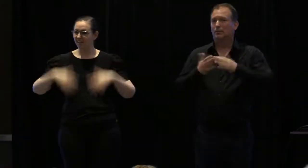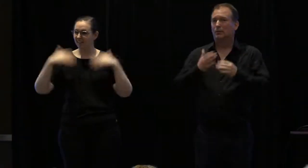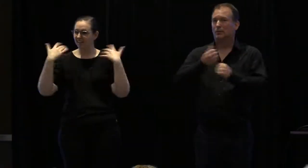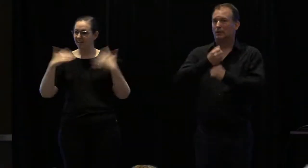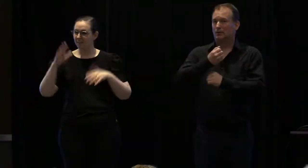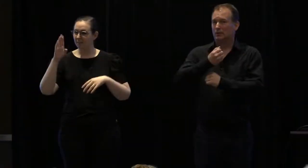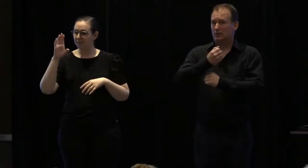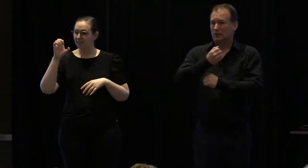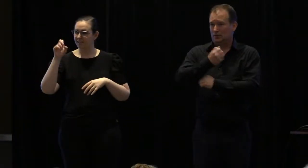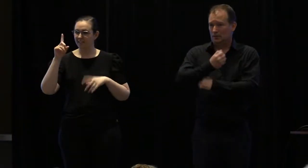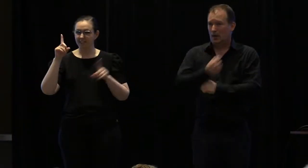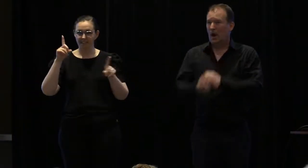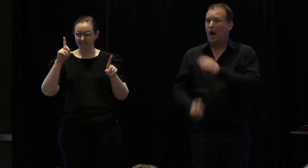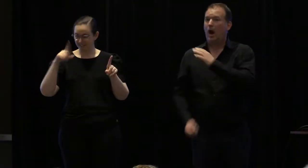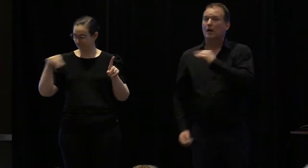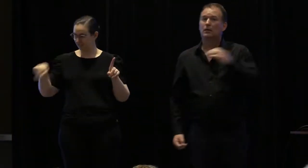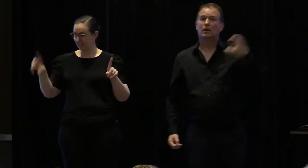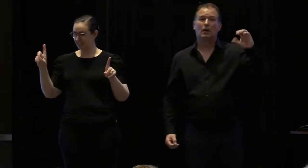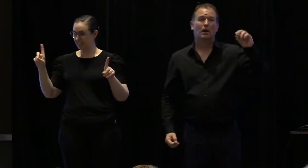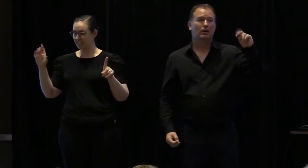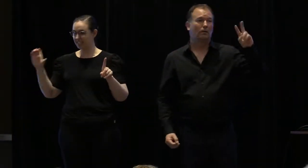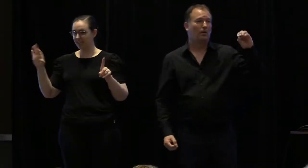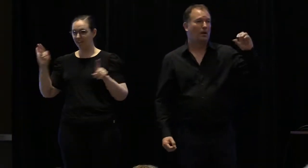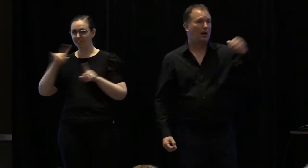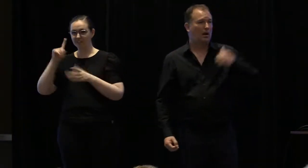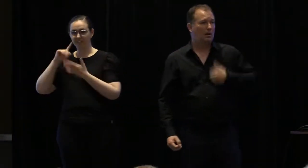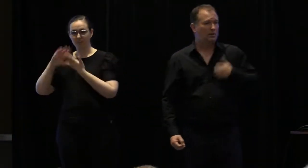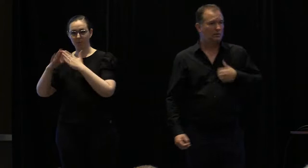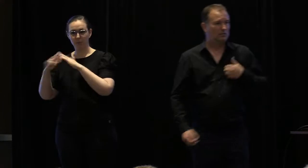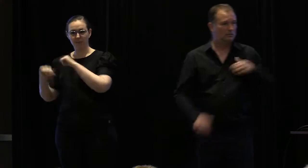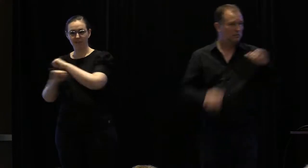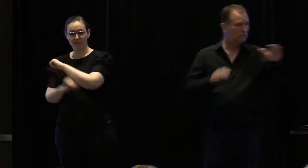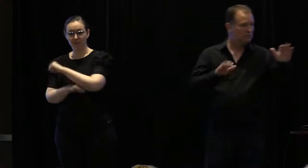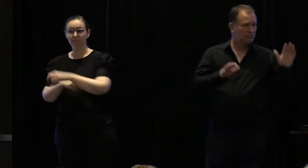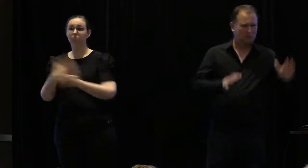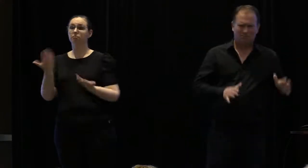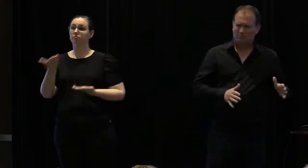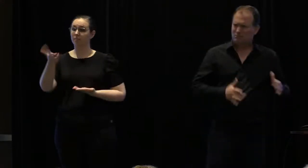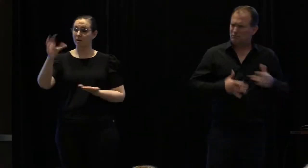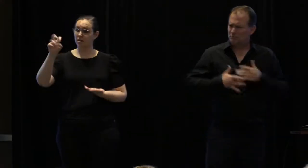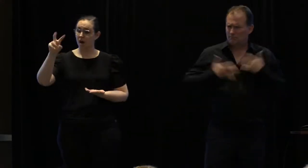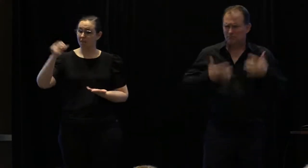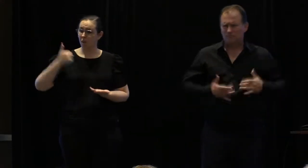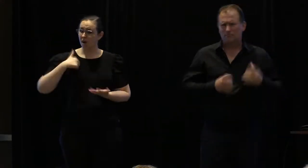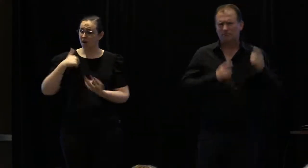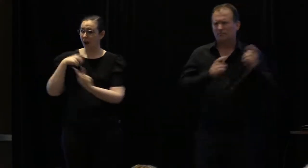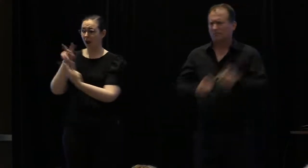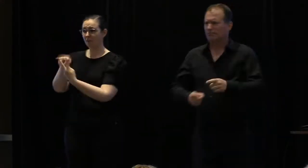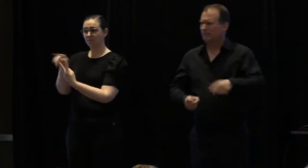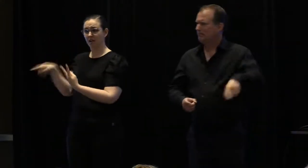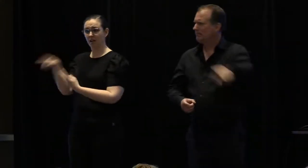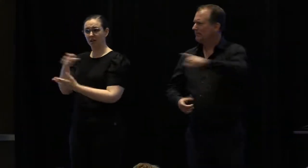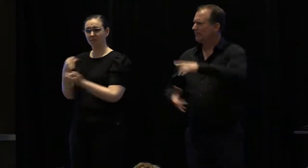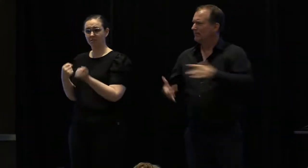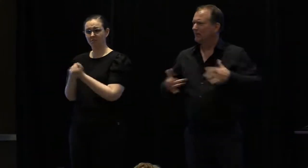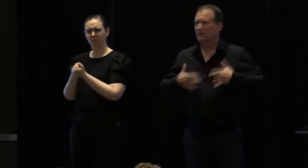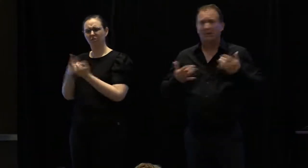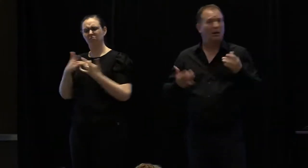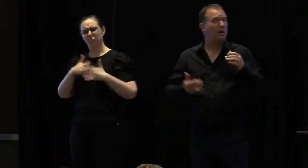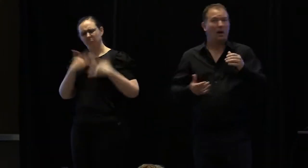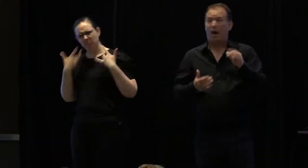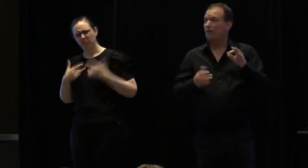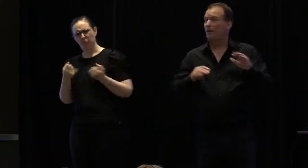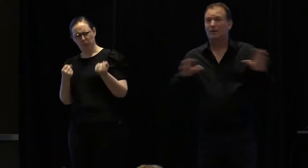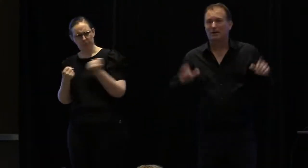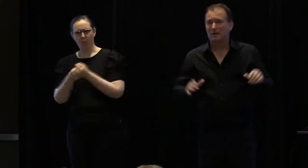is incredible. The Deaf Community Foundation and Convo Canada have hearts the